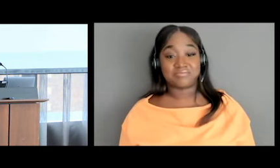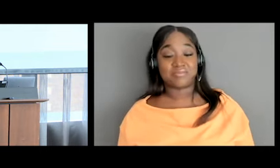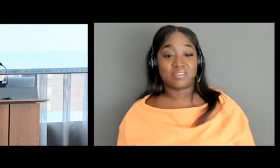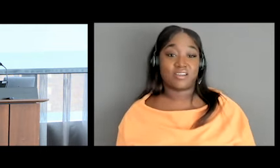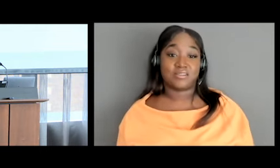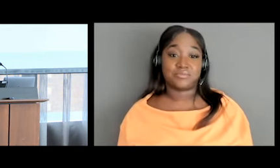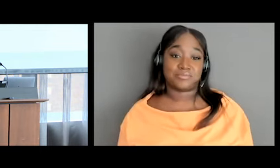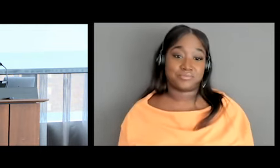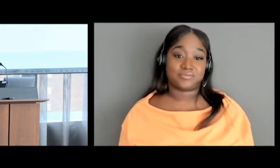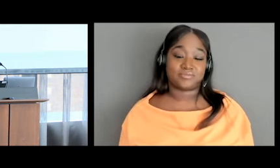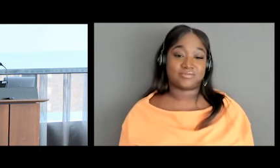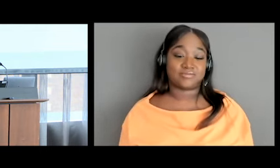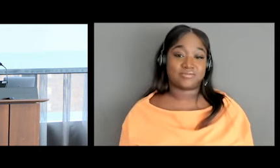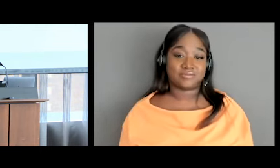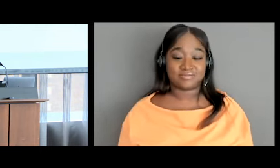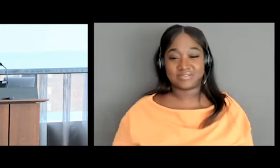turning my